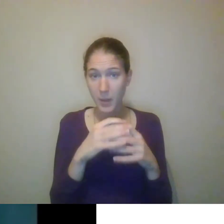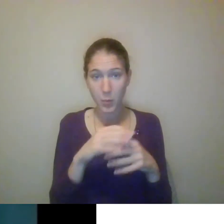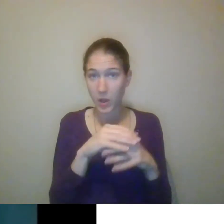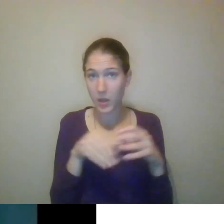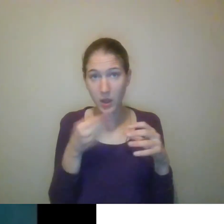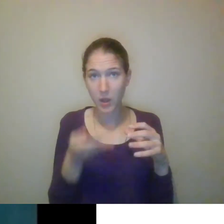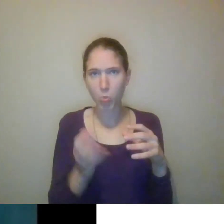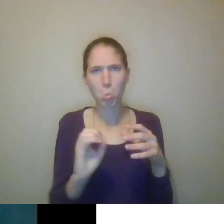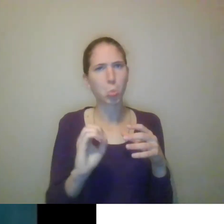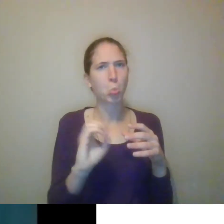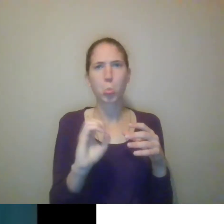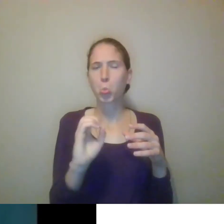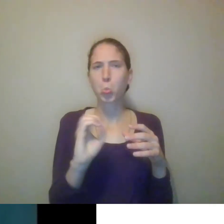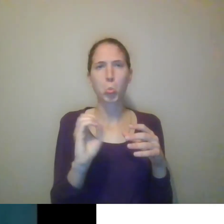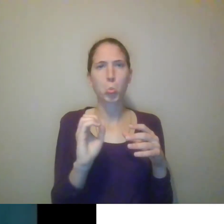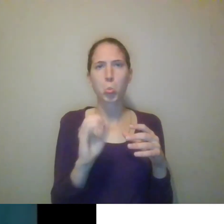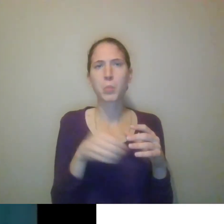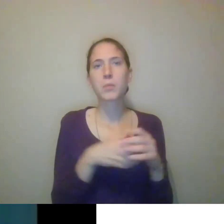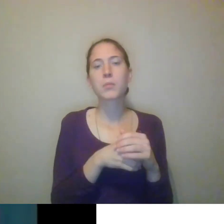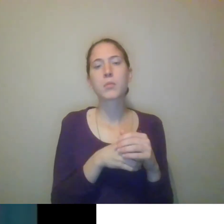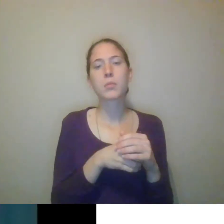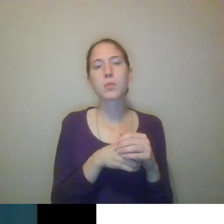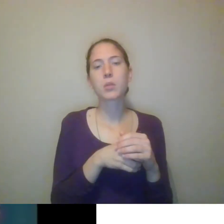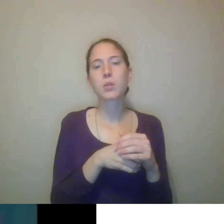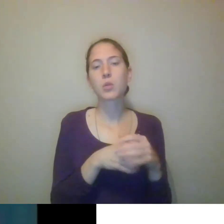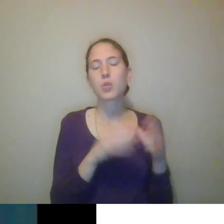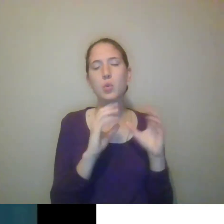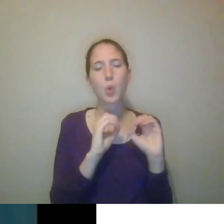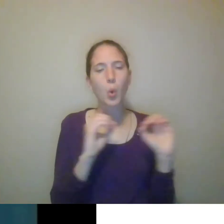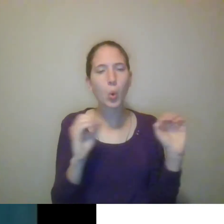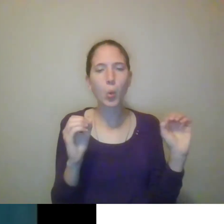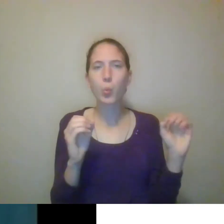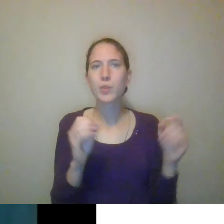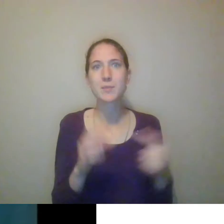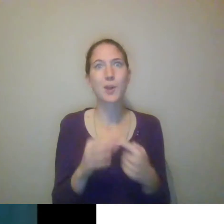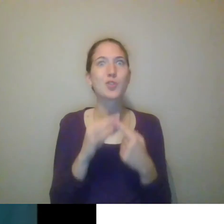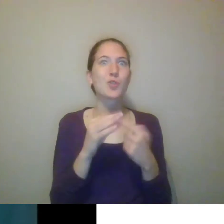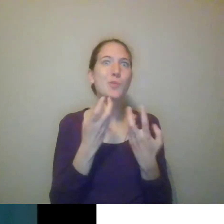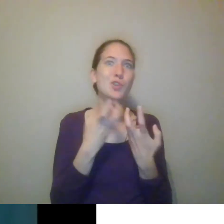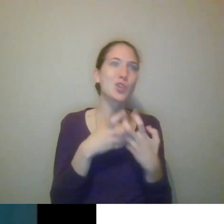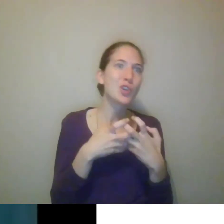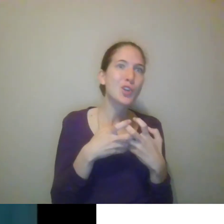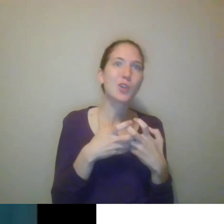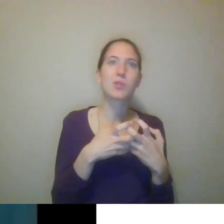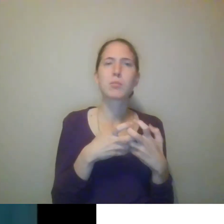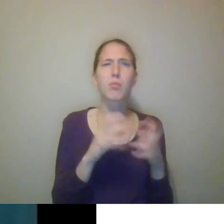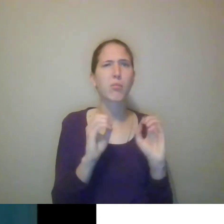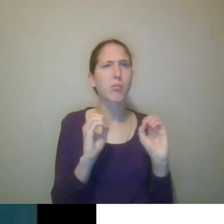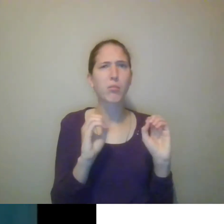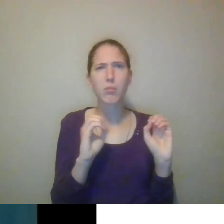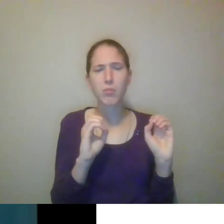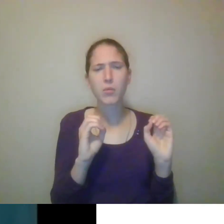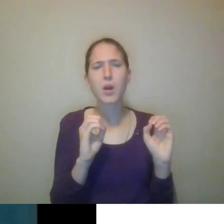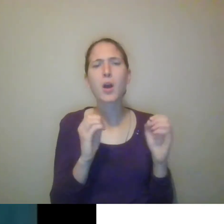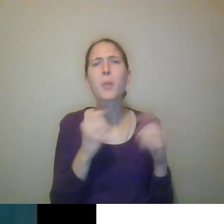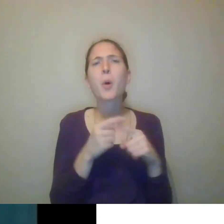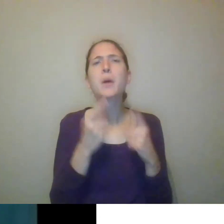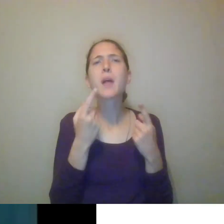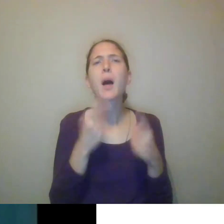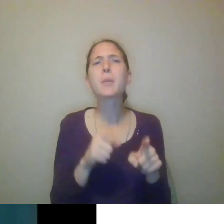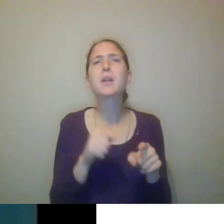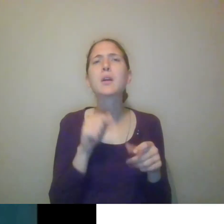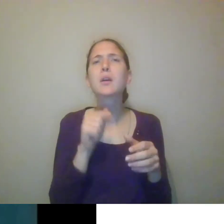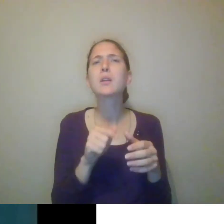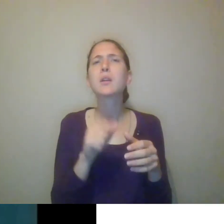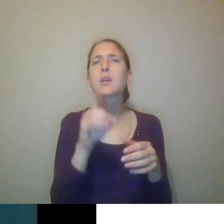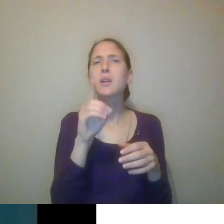right, we didn't have any cell membrane doing any work in here. We didn't have any sort of, special machine in here doing anything. But what is